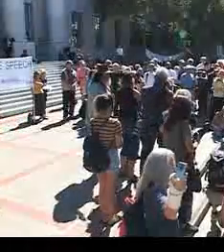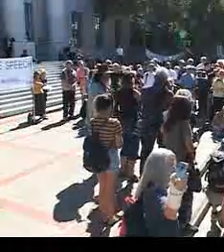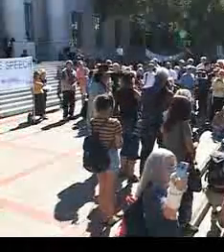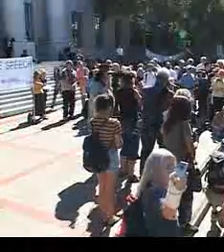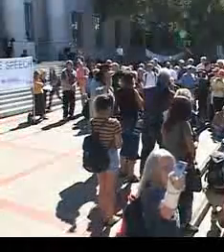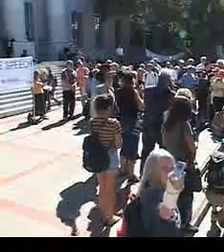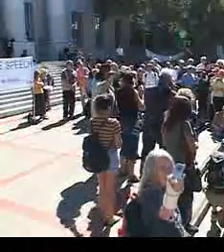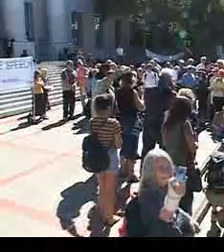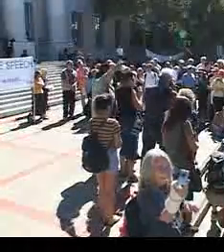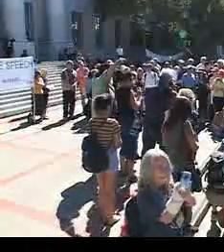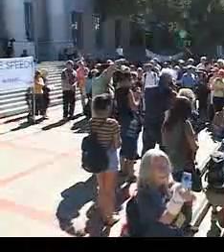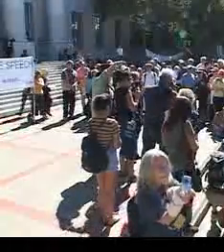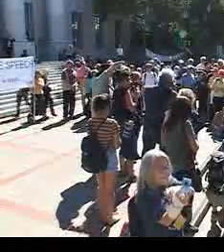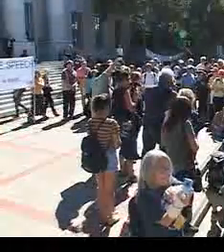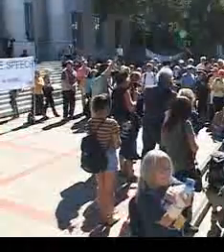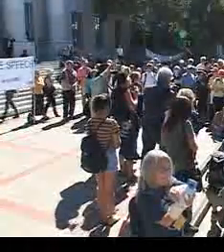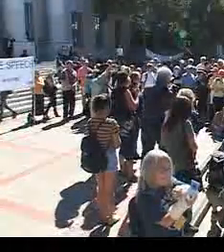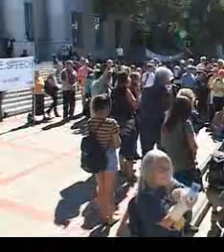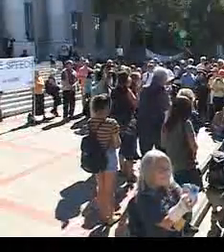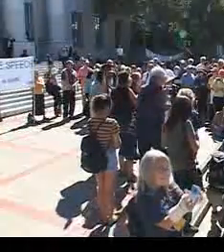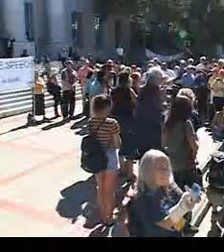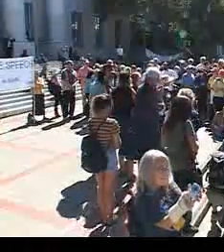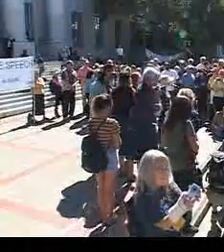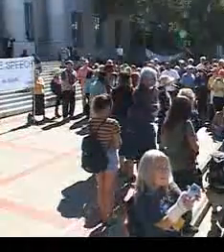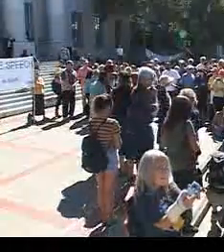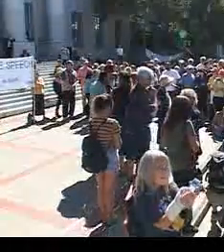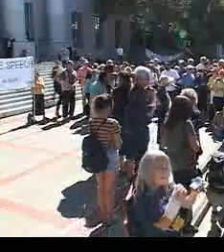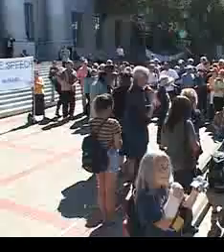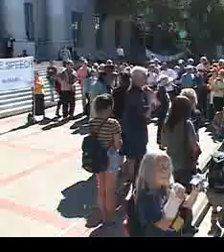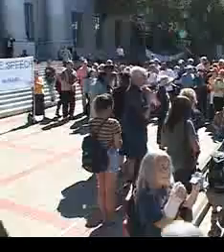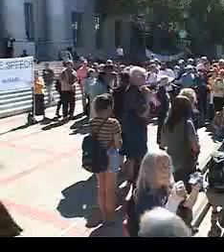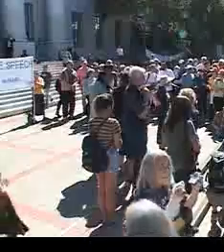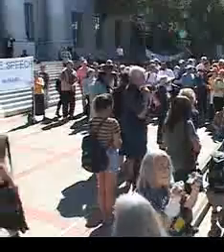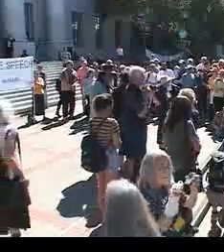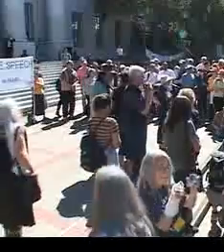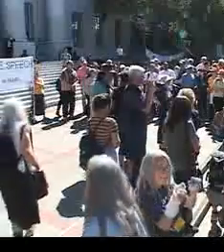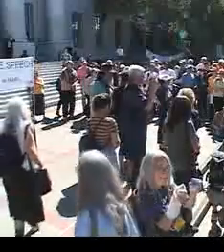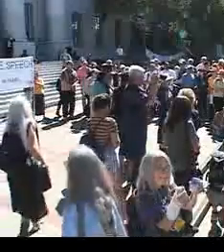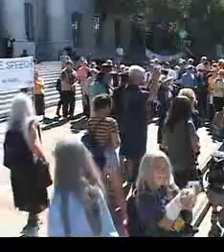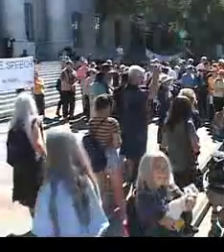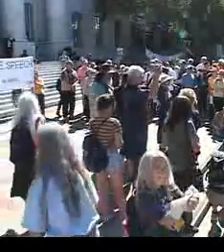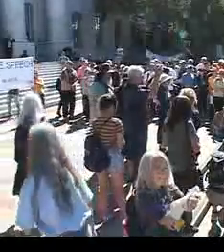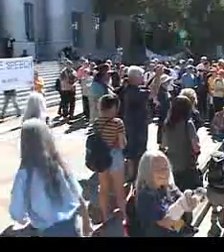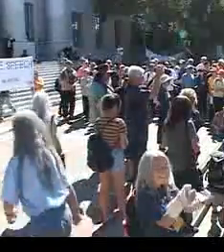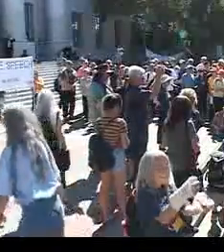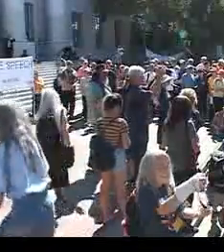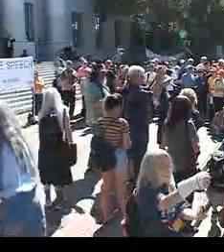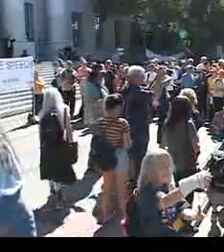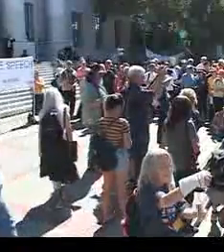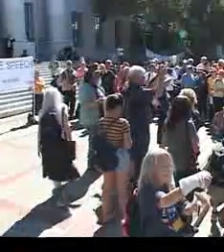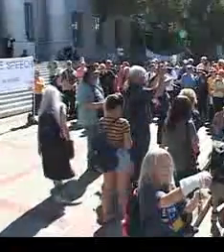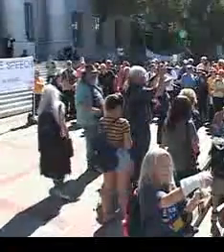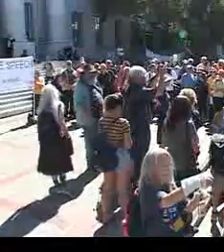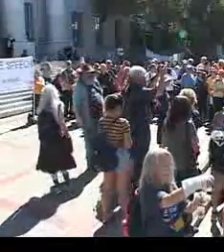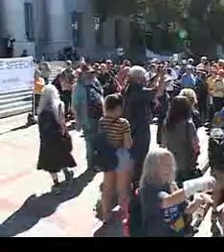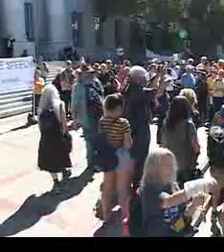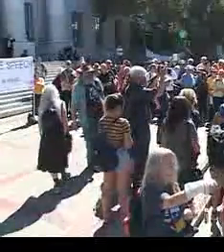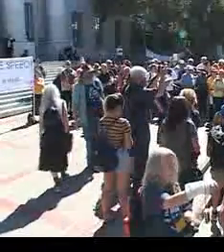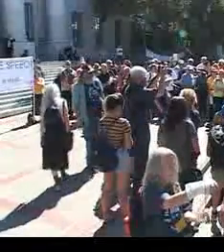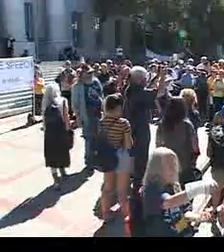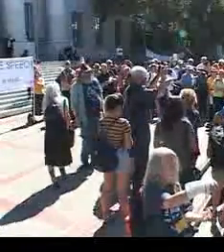people sat down. More and more people began to sit down, and they stayed there for 32